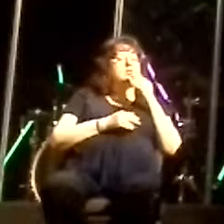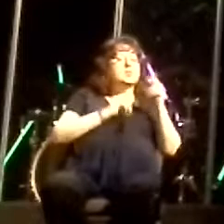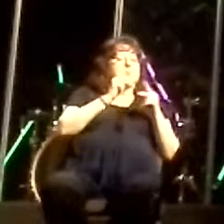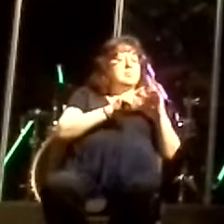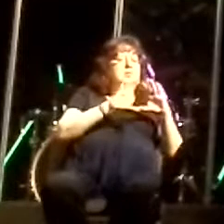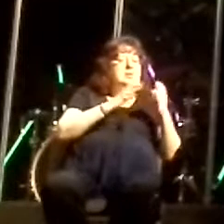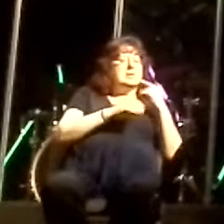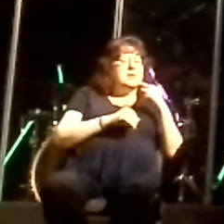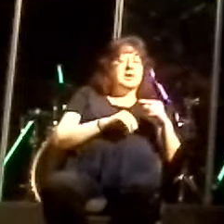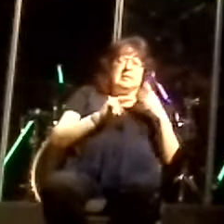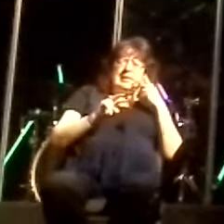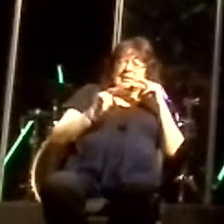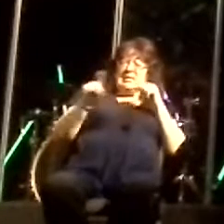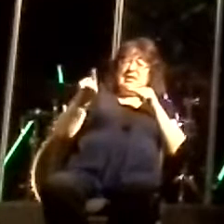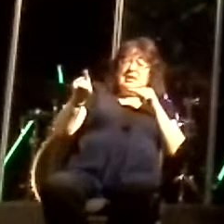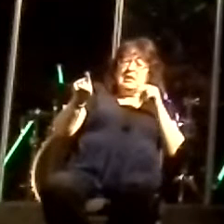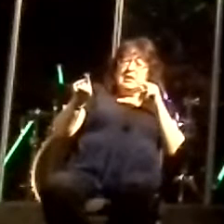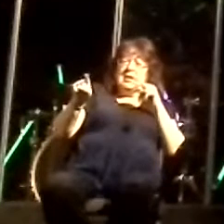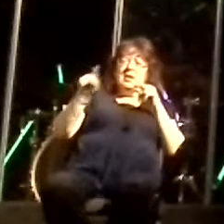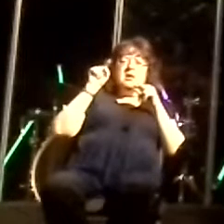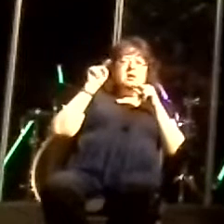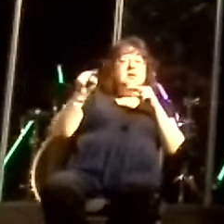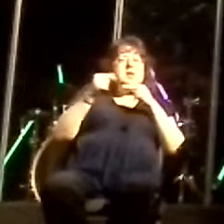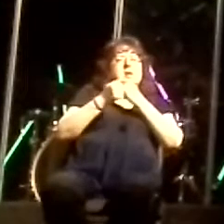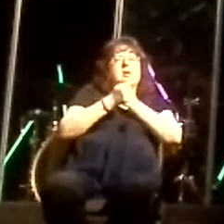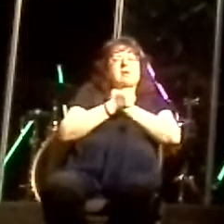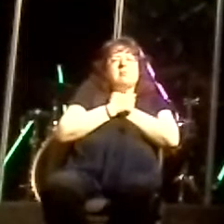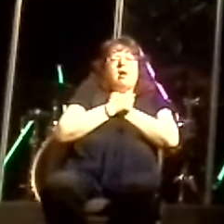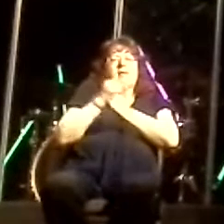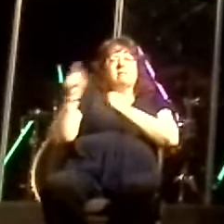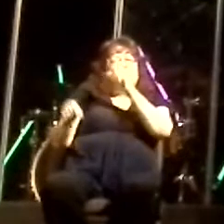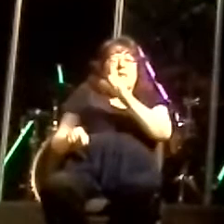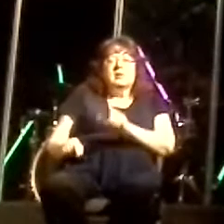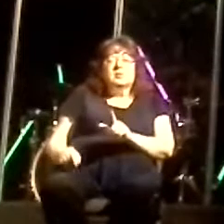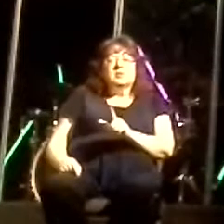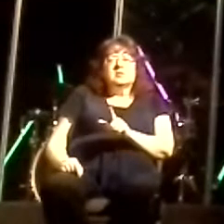said, see how he loved him.